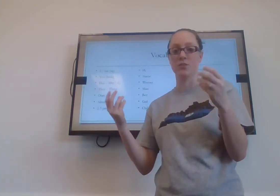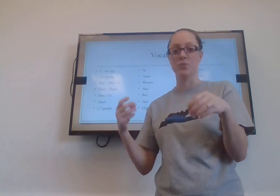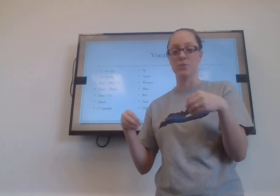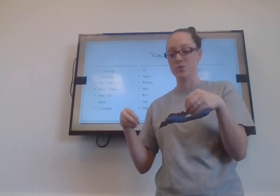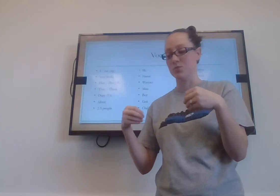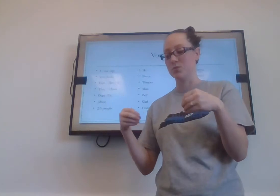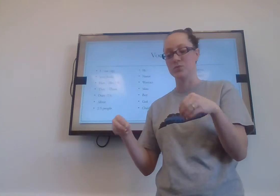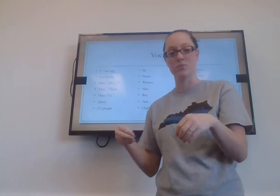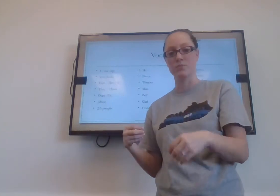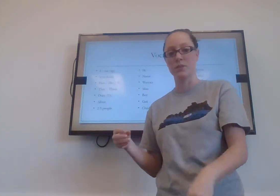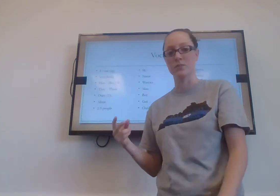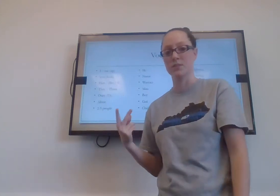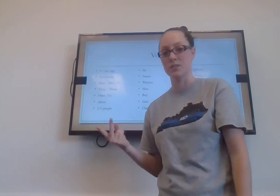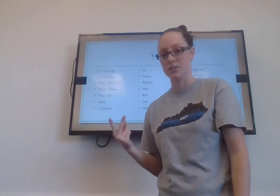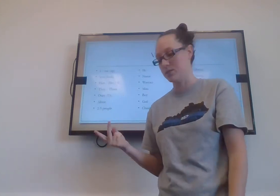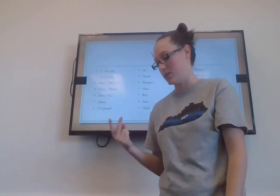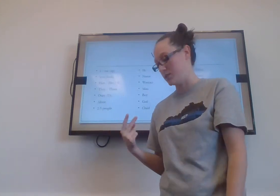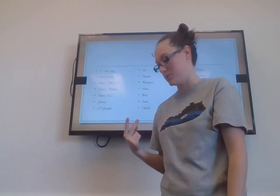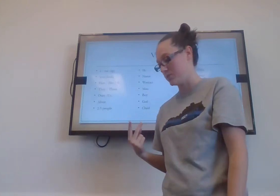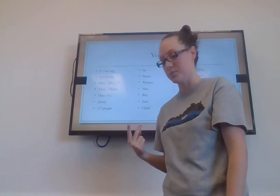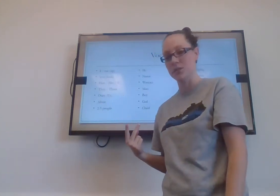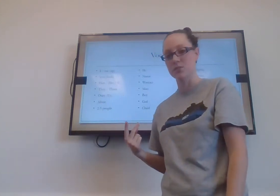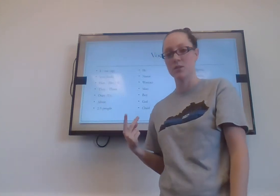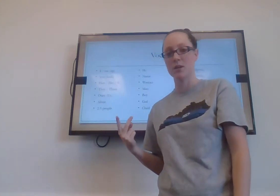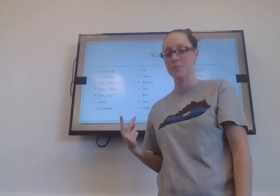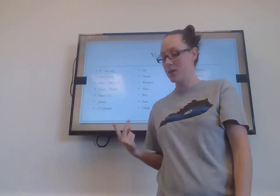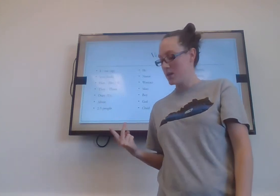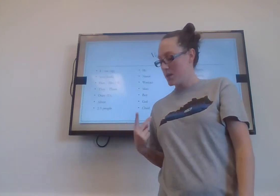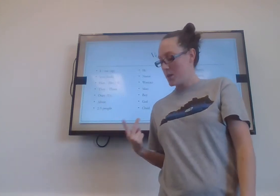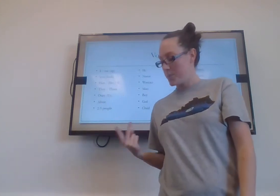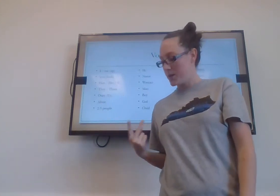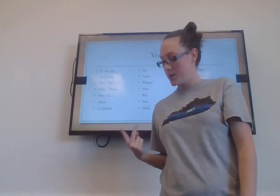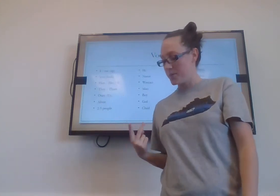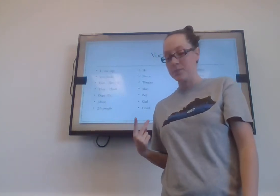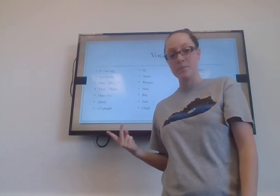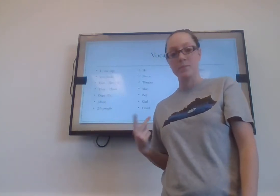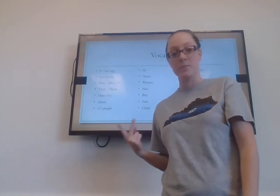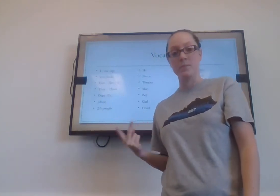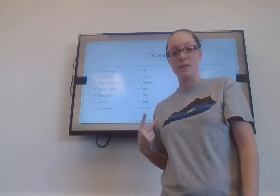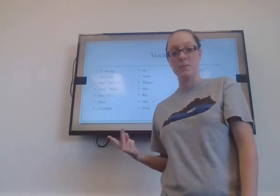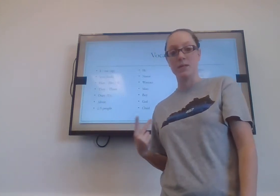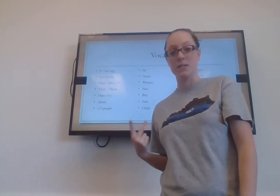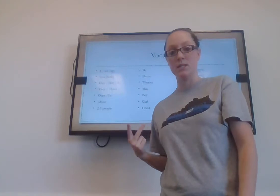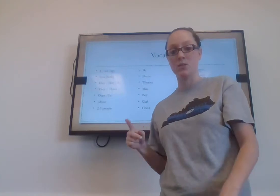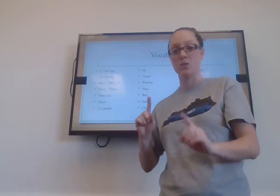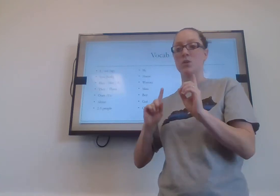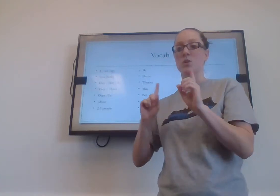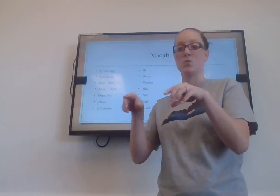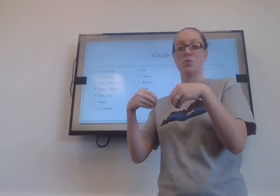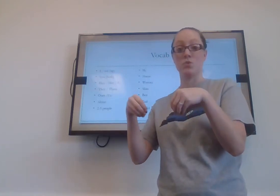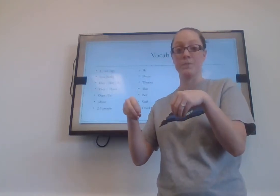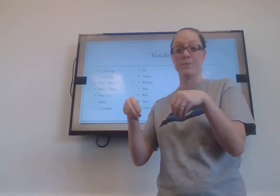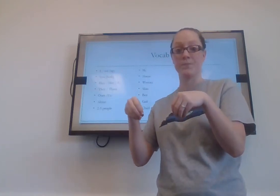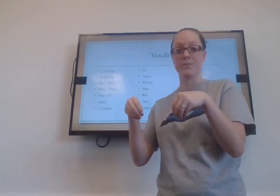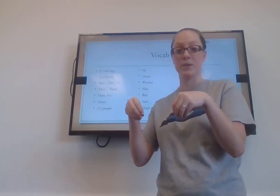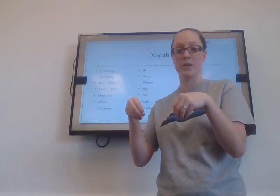word store forever. That's an easy one for me to use. Me and Billy are gonna go to the store. Okay, so